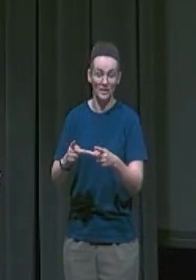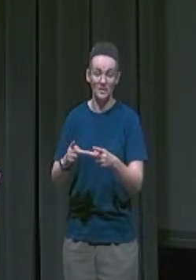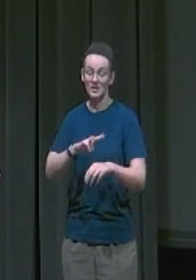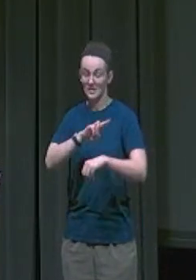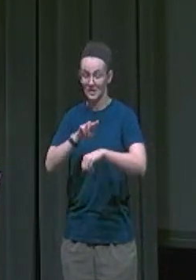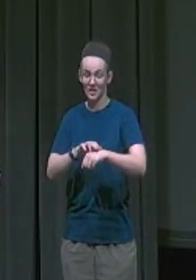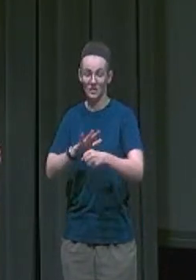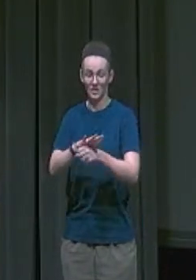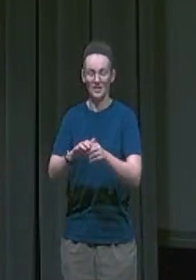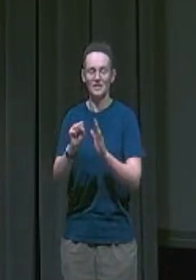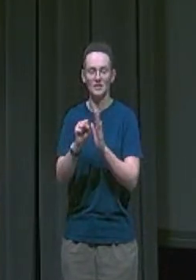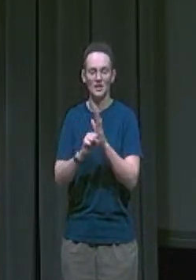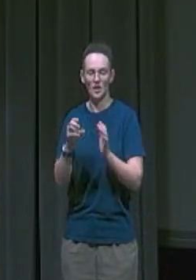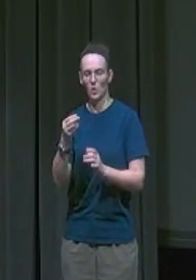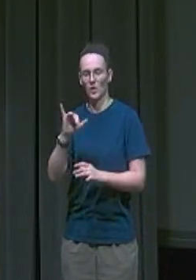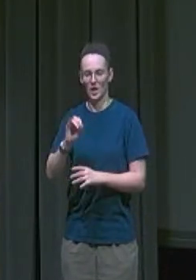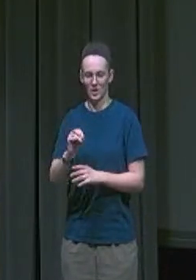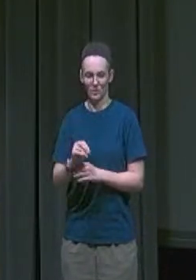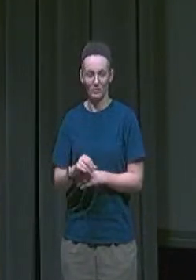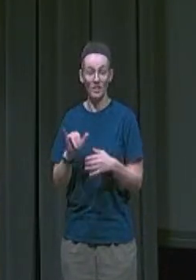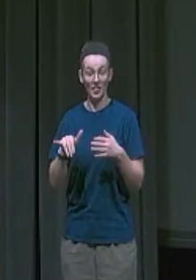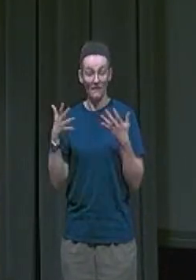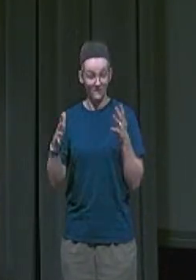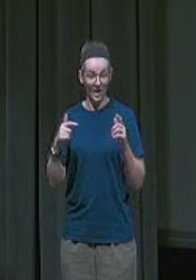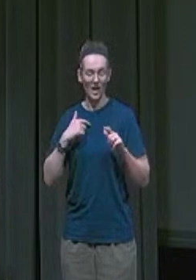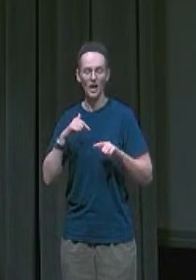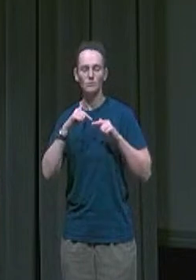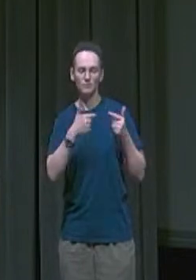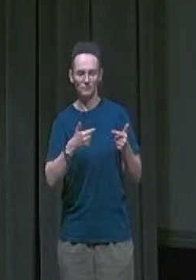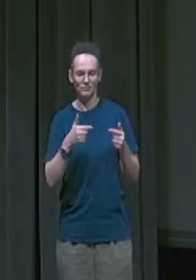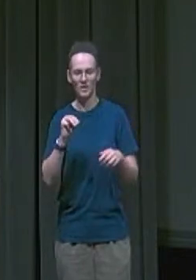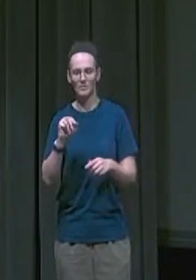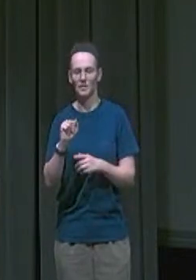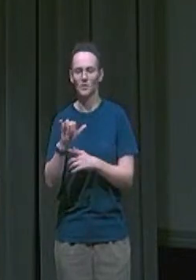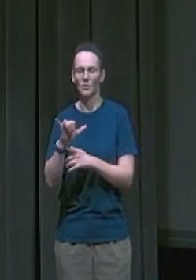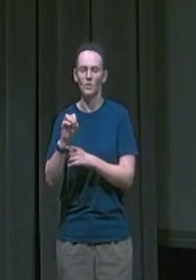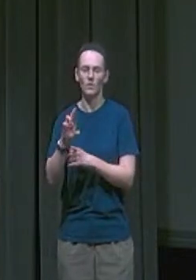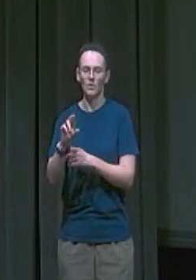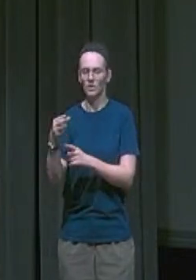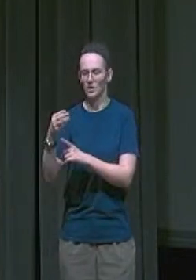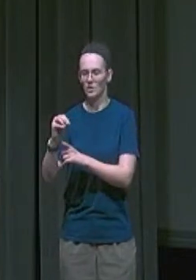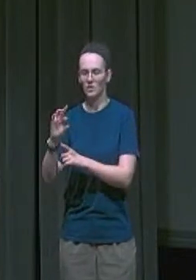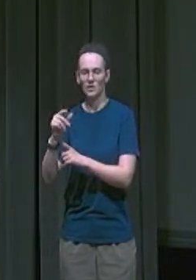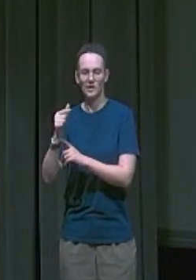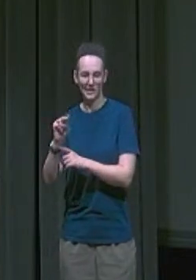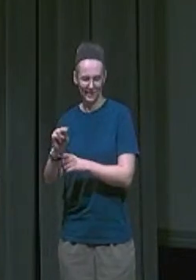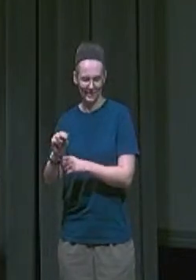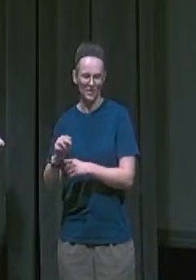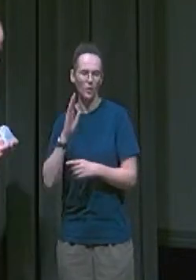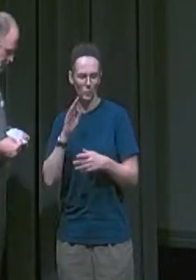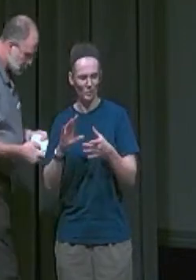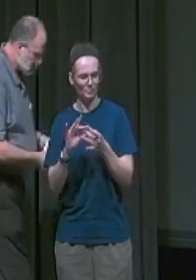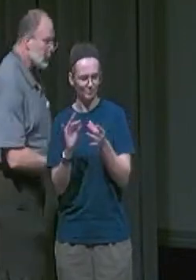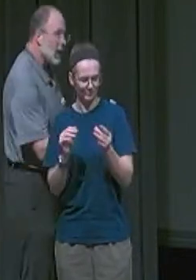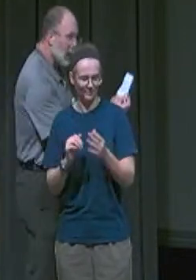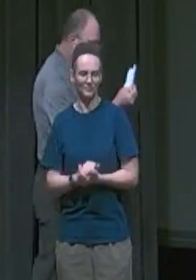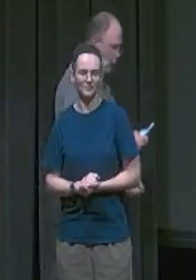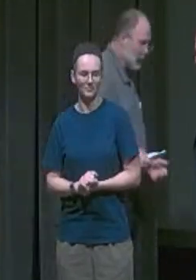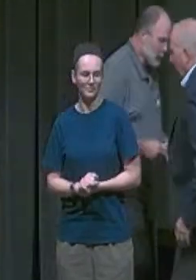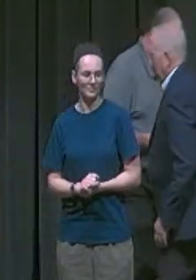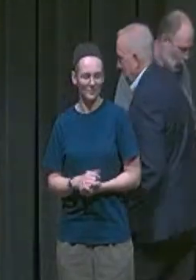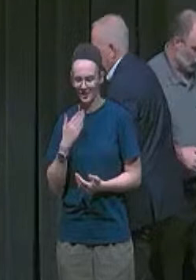Ohio. So with that, I am going to introduce Mayor Horgan, who's going to give some additional remarks.